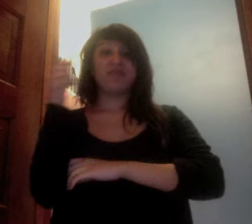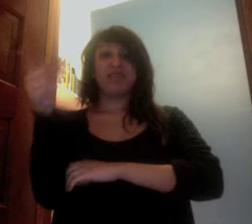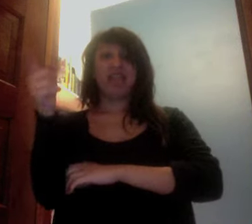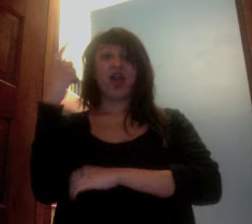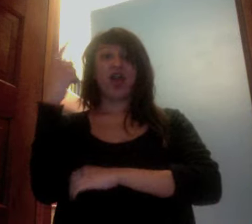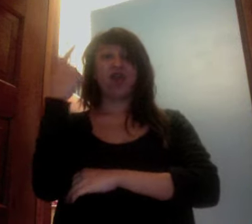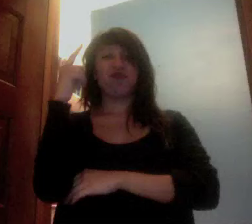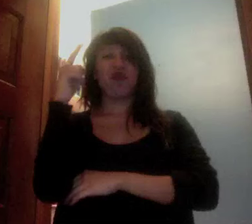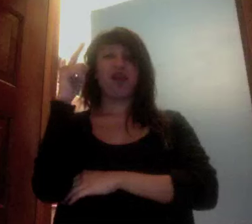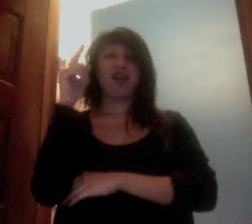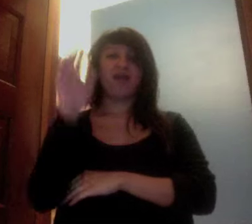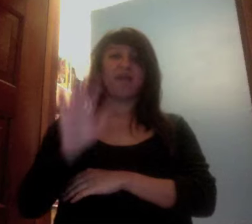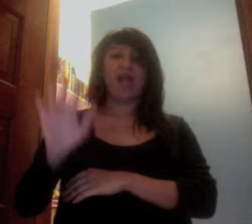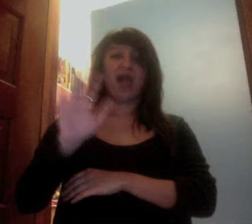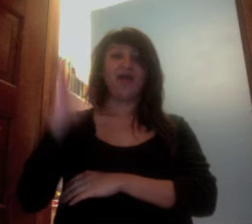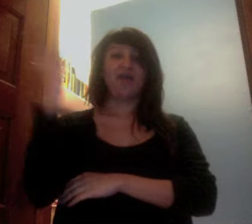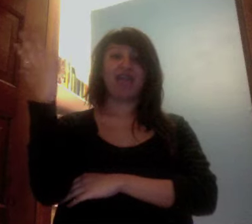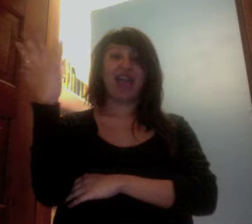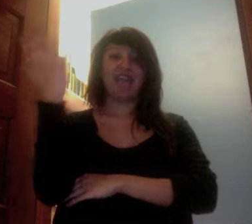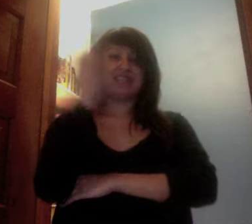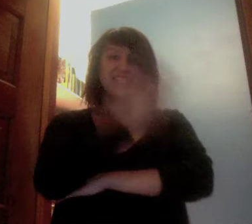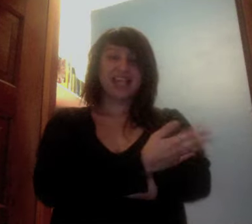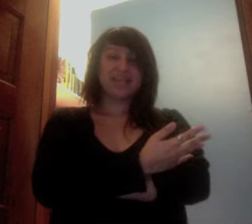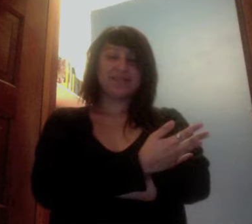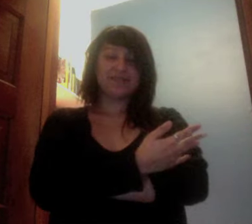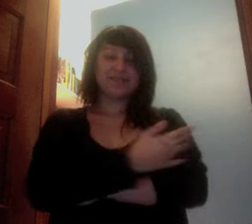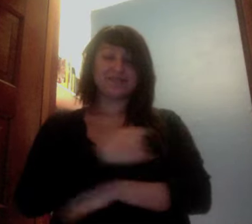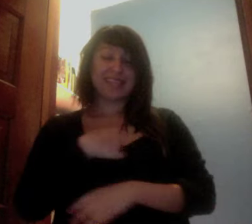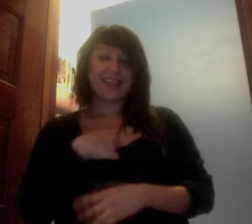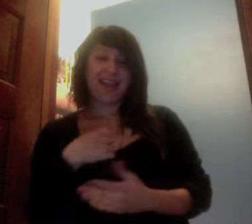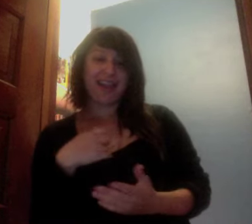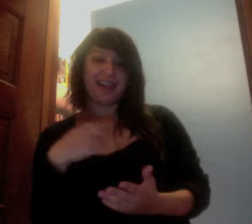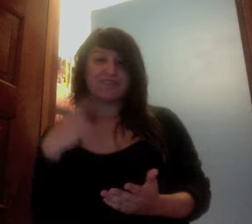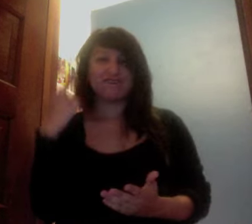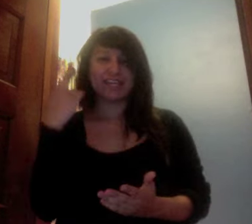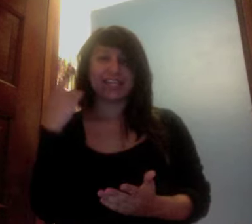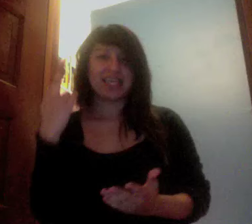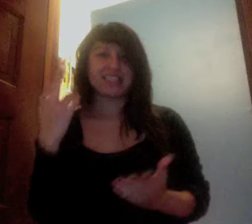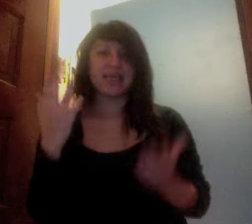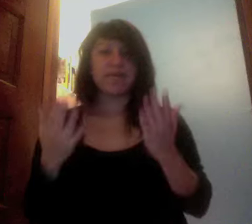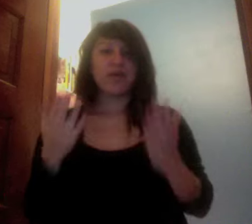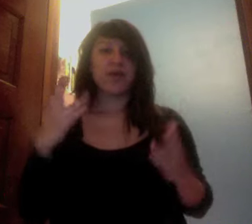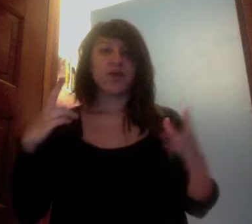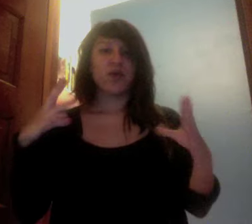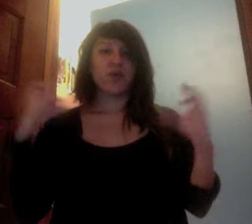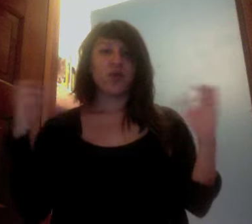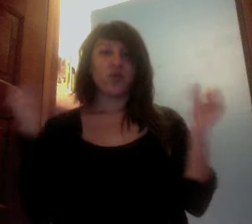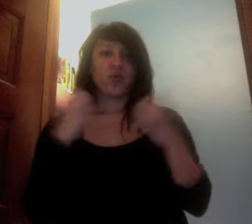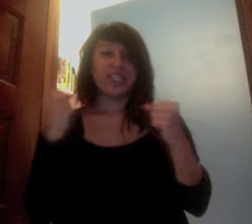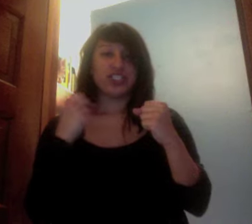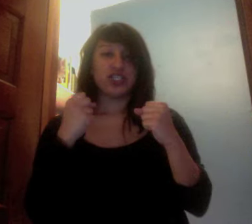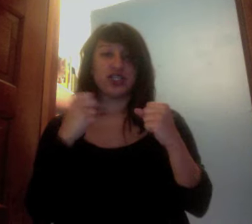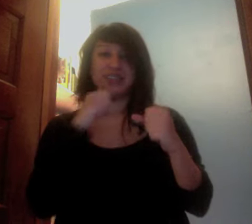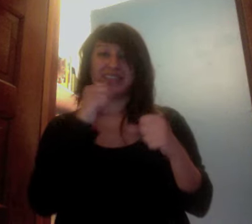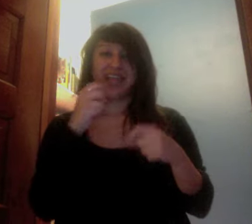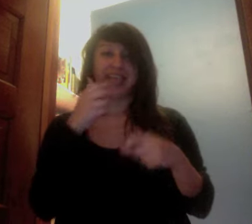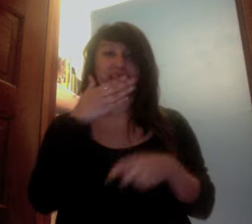winter was maybe not the best time to go, but I figured, you know what, why not? It's cheap. I've always wanted to go. Well, I've been wanting to